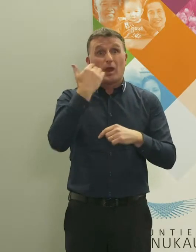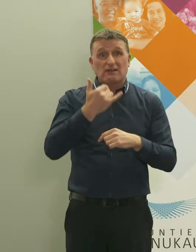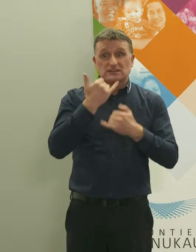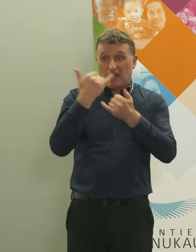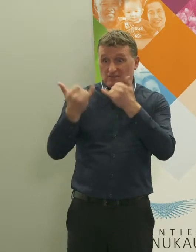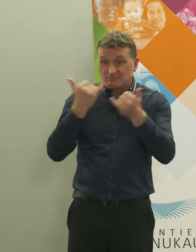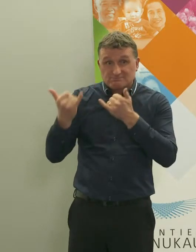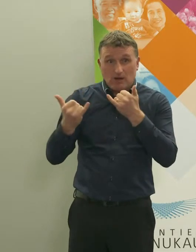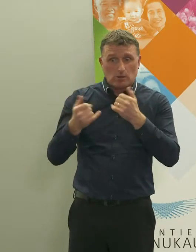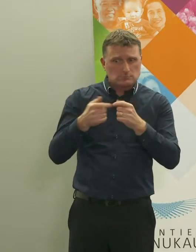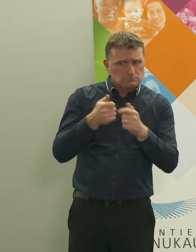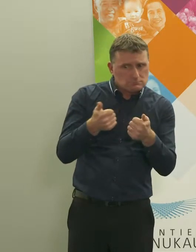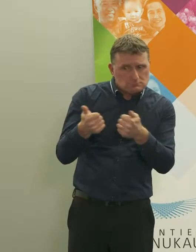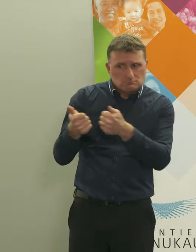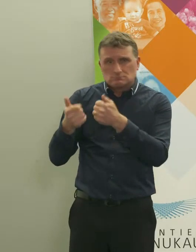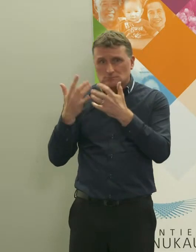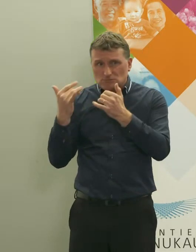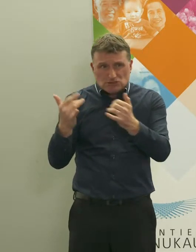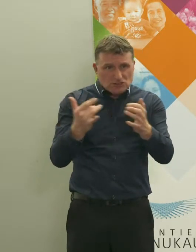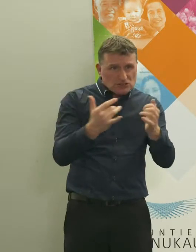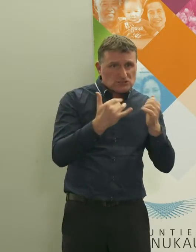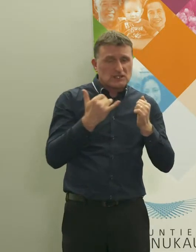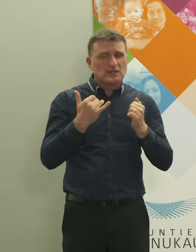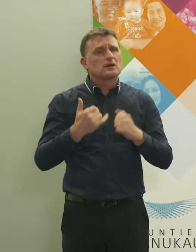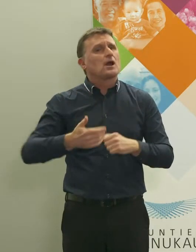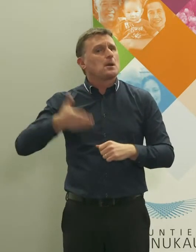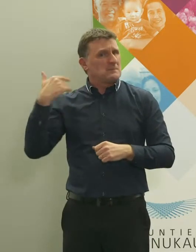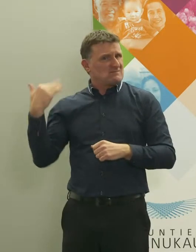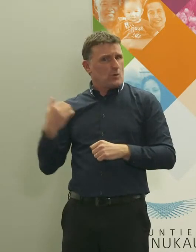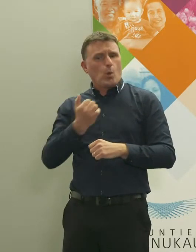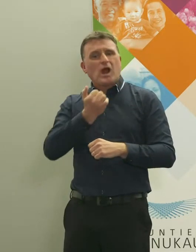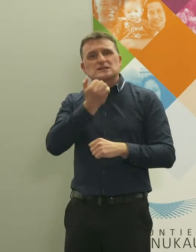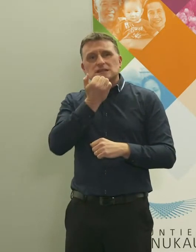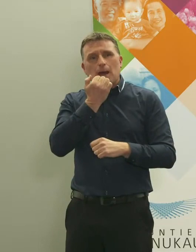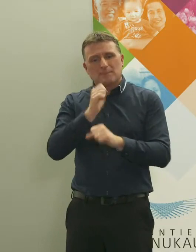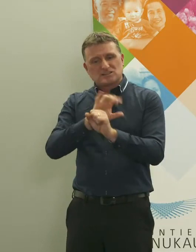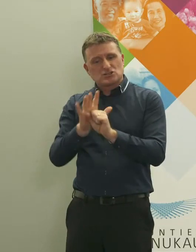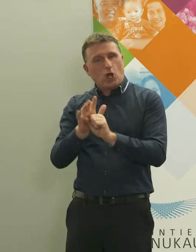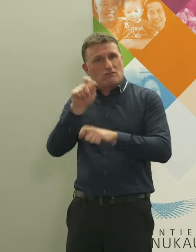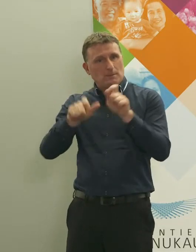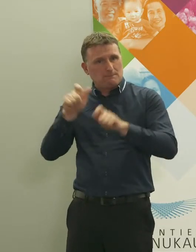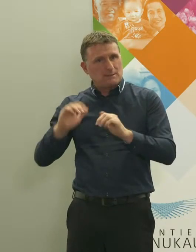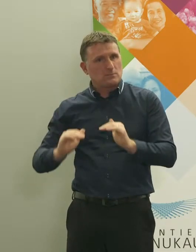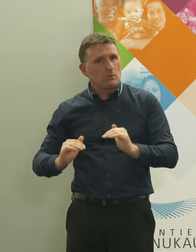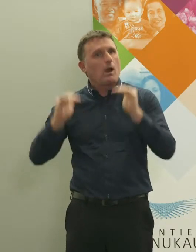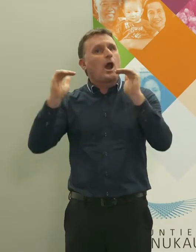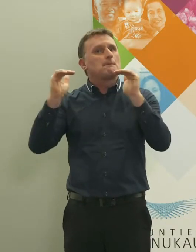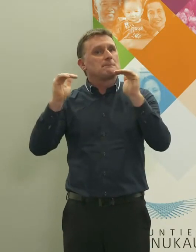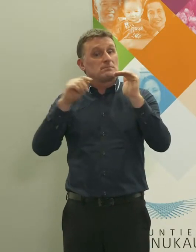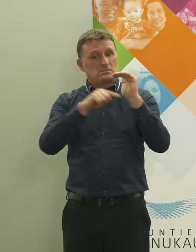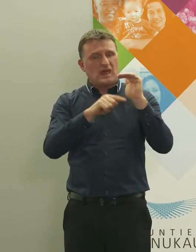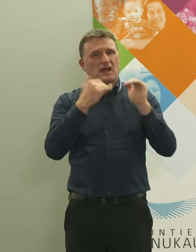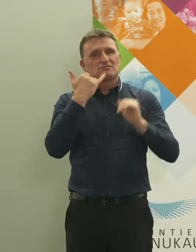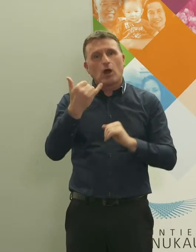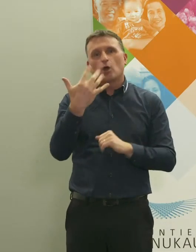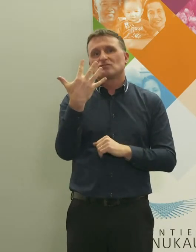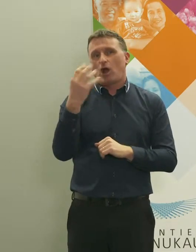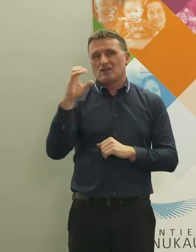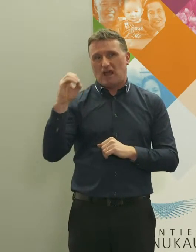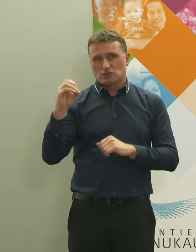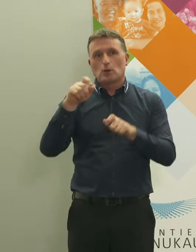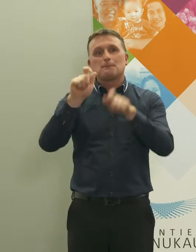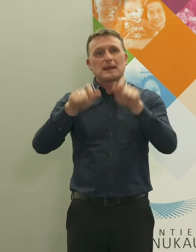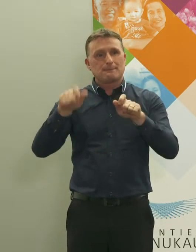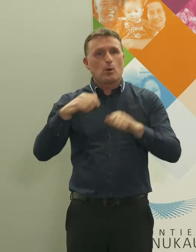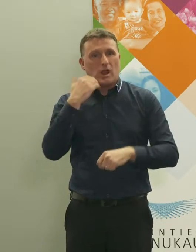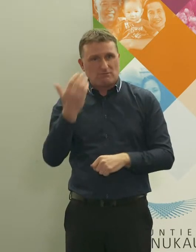their well-being. At the peak of this outbreak, that figure was more than 500 people a day. In the last week, we have